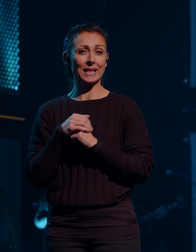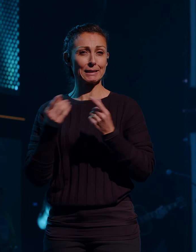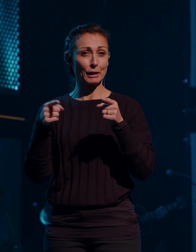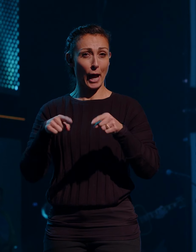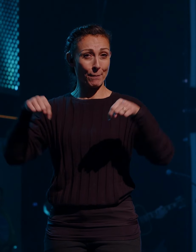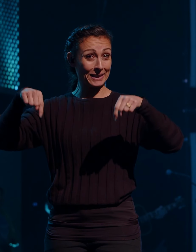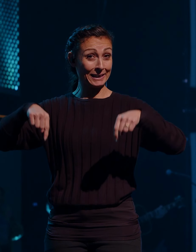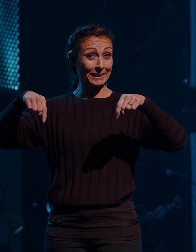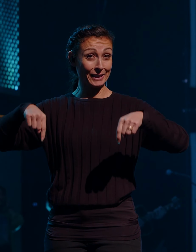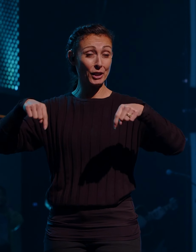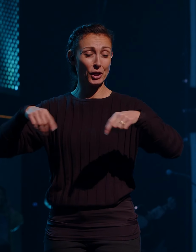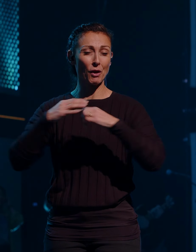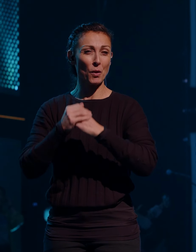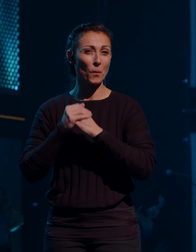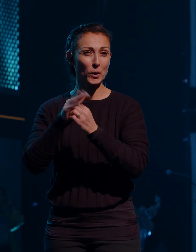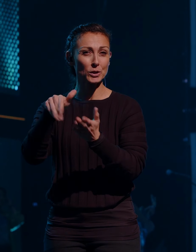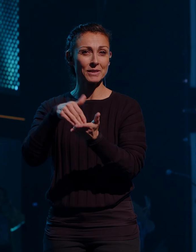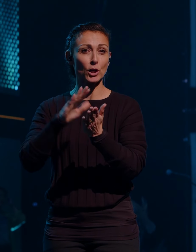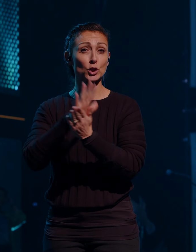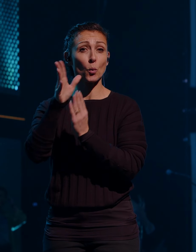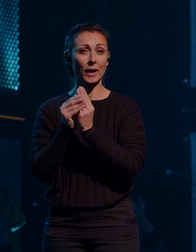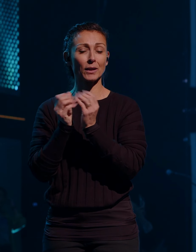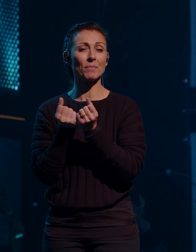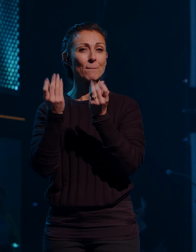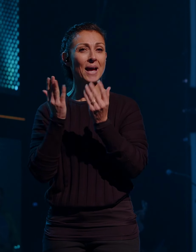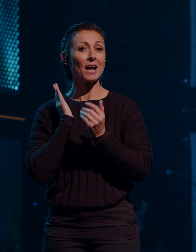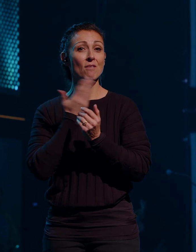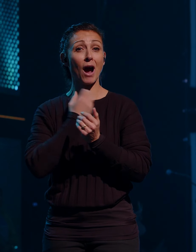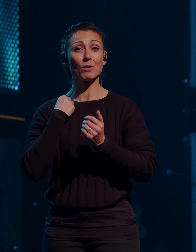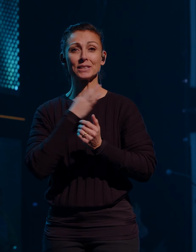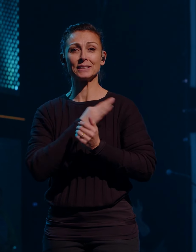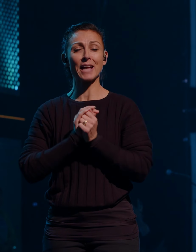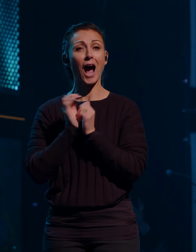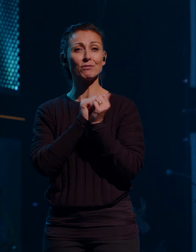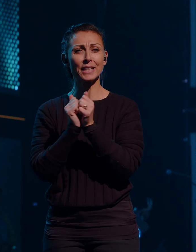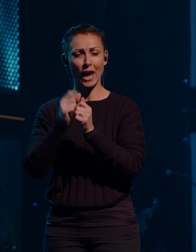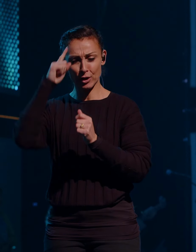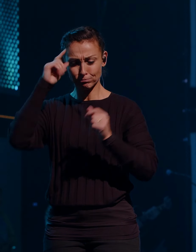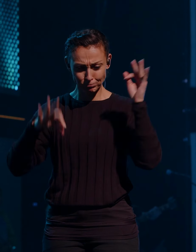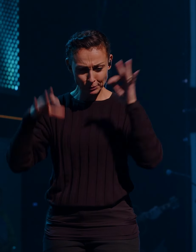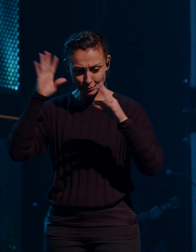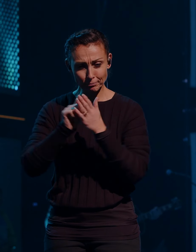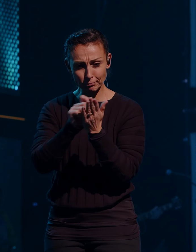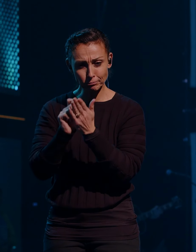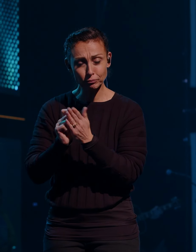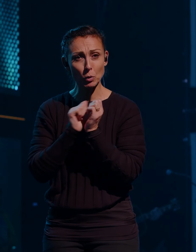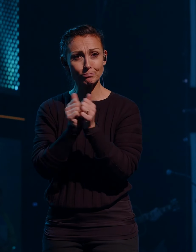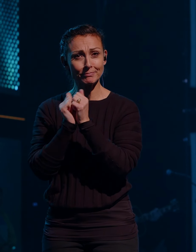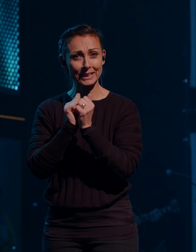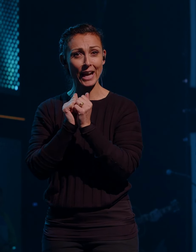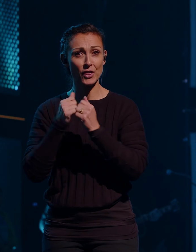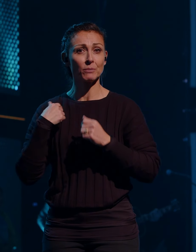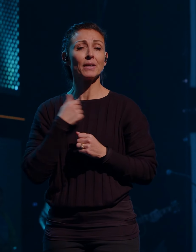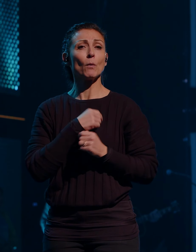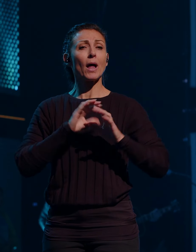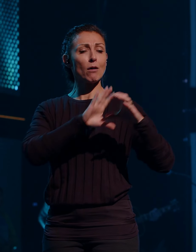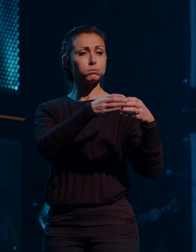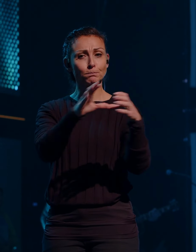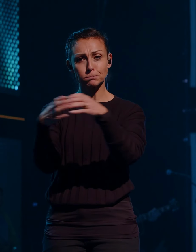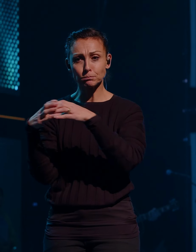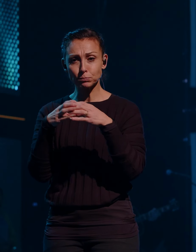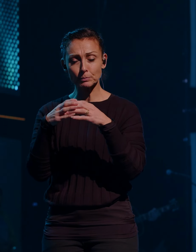in the Worship Center. It's a curriculum that many of our staff have teamed up to write, and it's going to be launched through the small group, table group setting. Meaning, if you